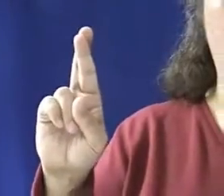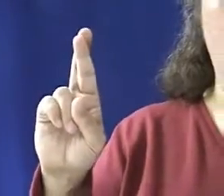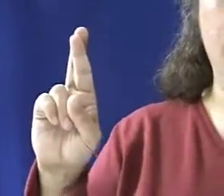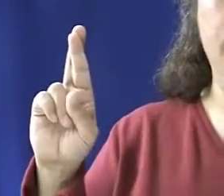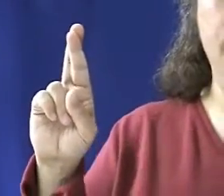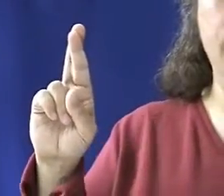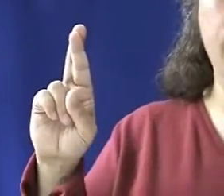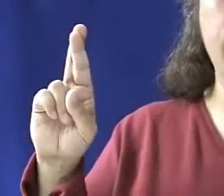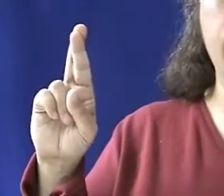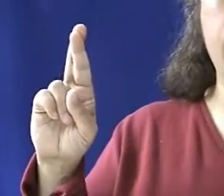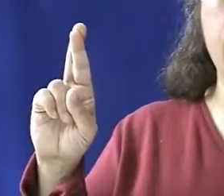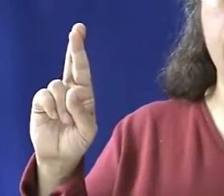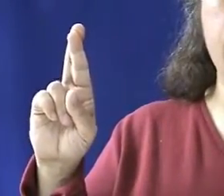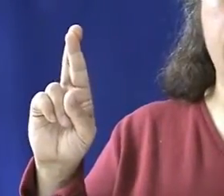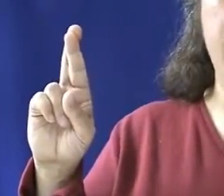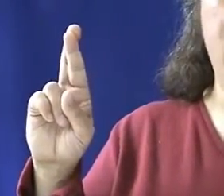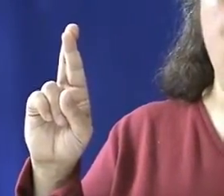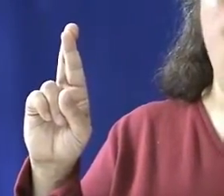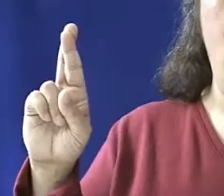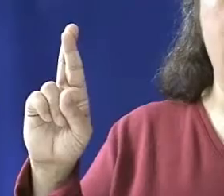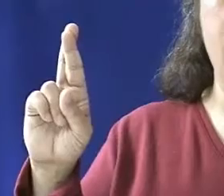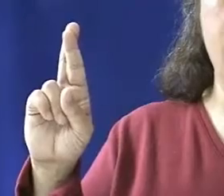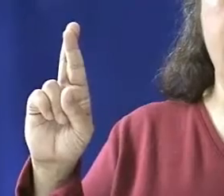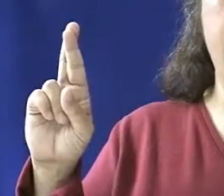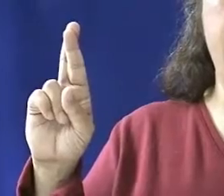R, fingers crossed.